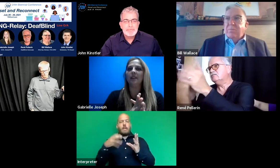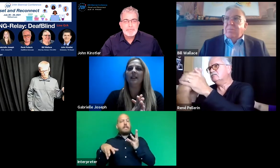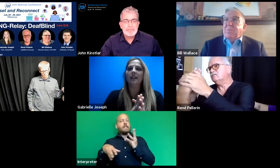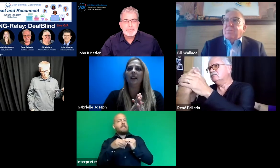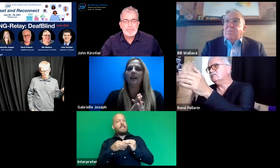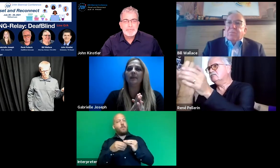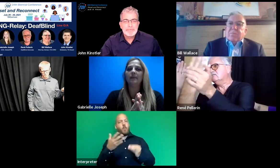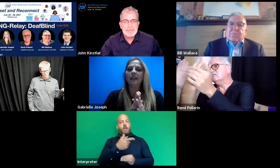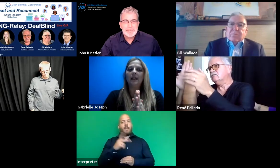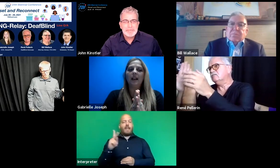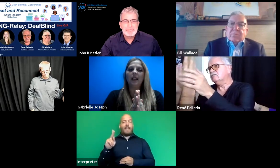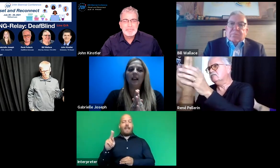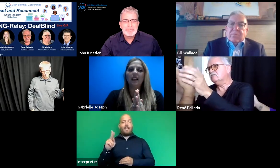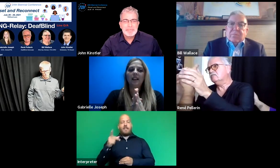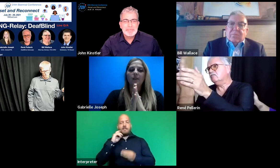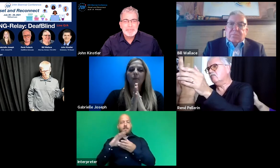leadership.